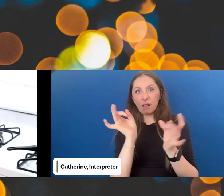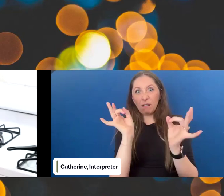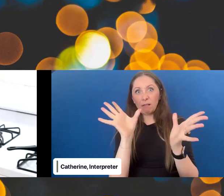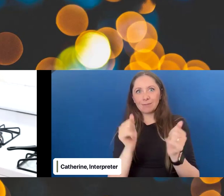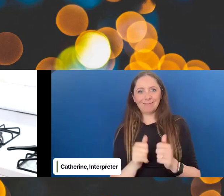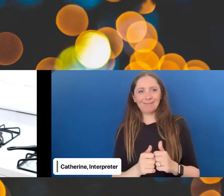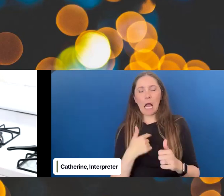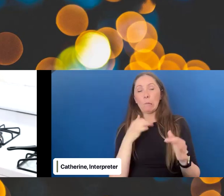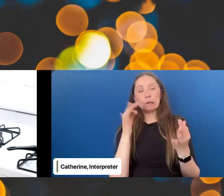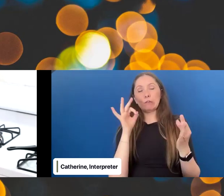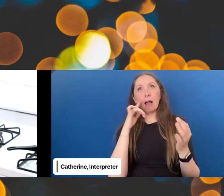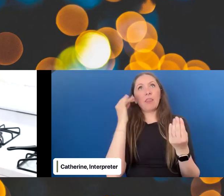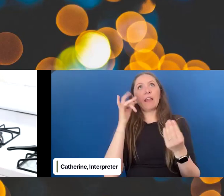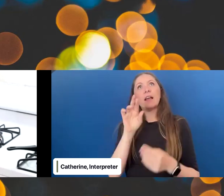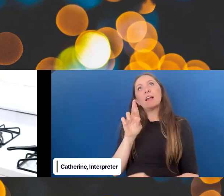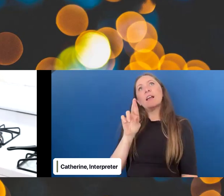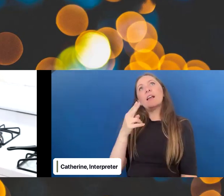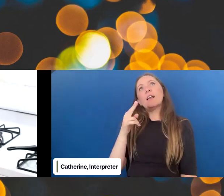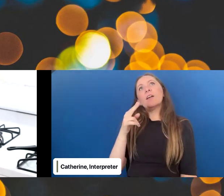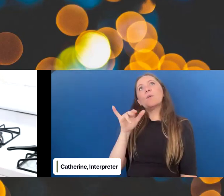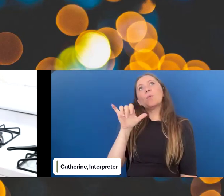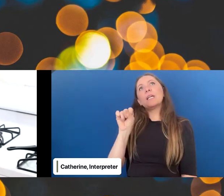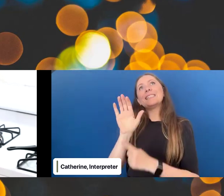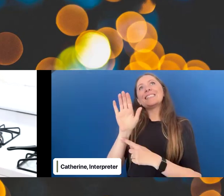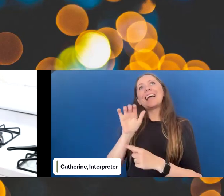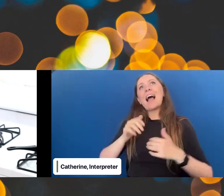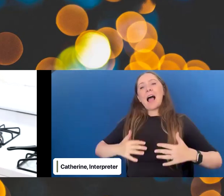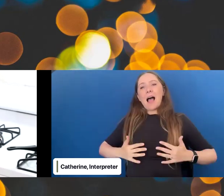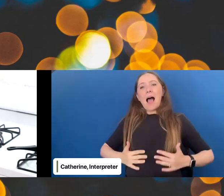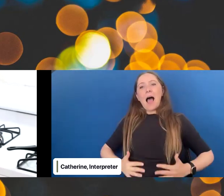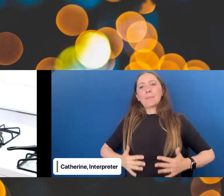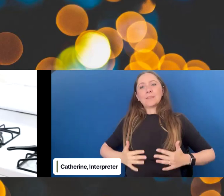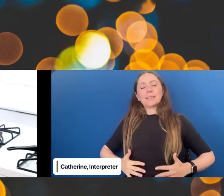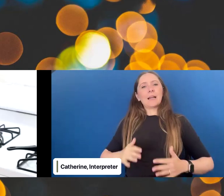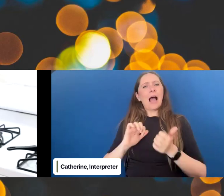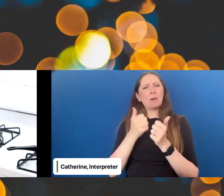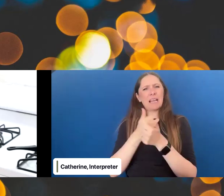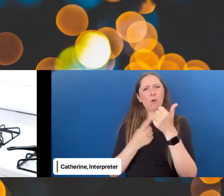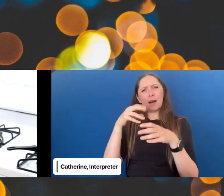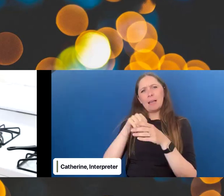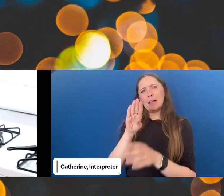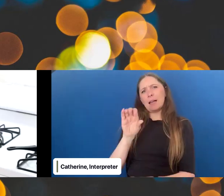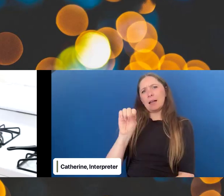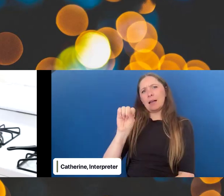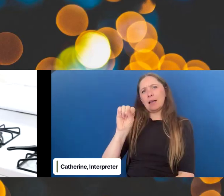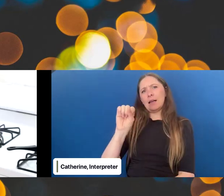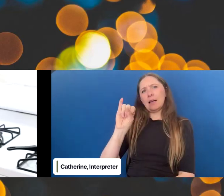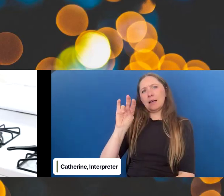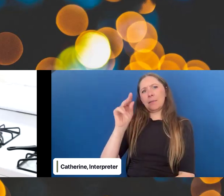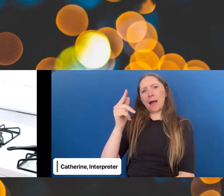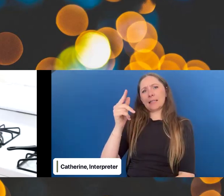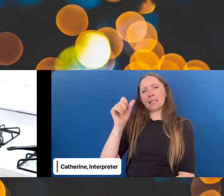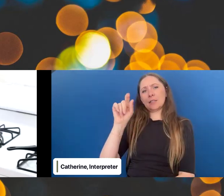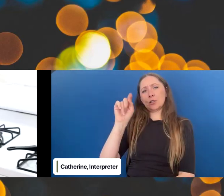I was distracted thinking of Reese's Puffs. How is everyone at Basingstoke if you guys are there anyway? I heard there was Aurora